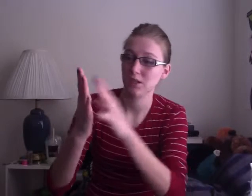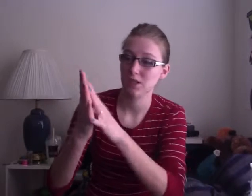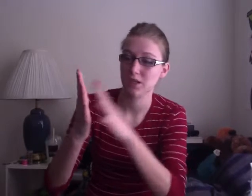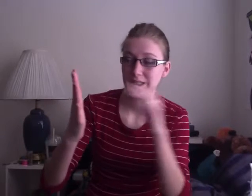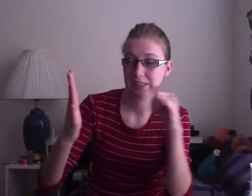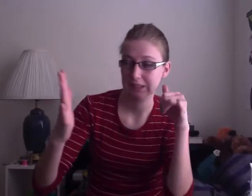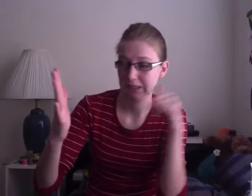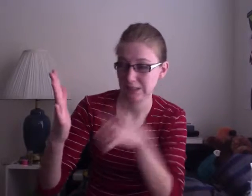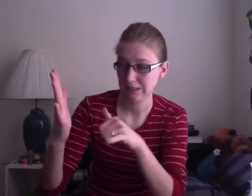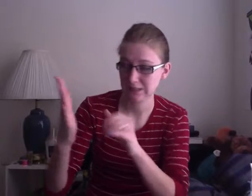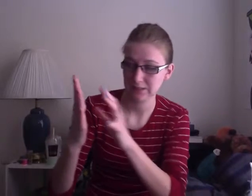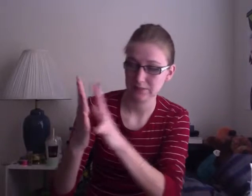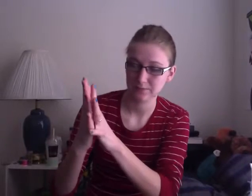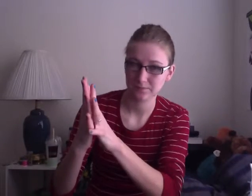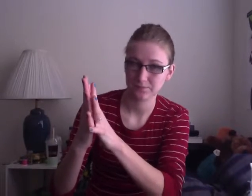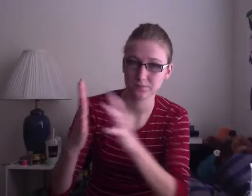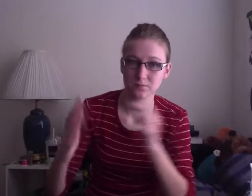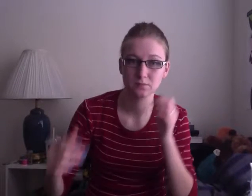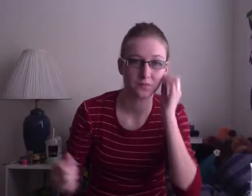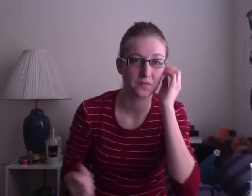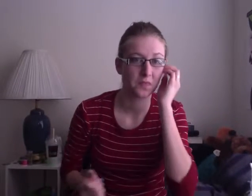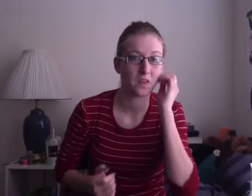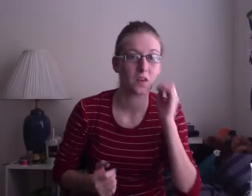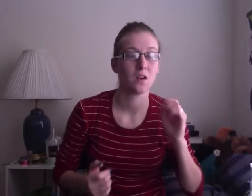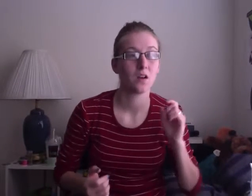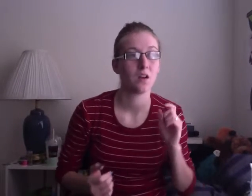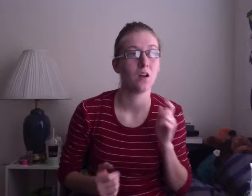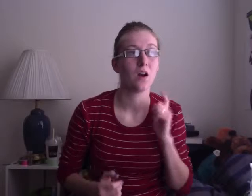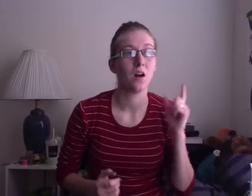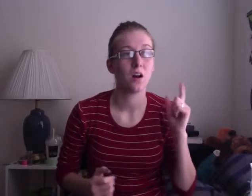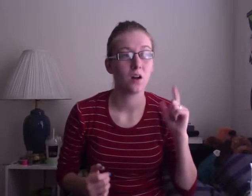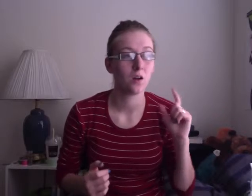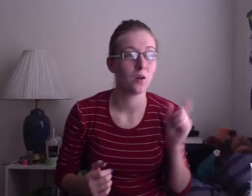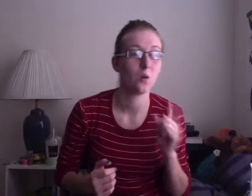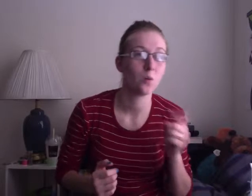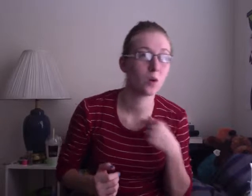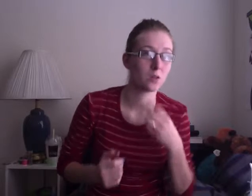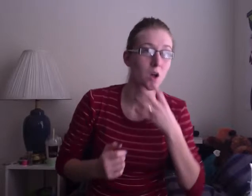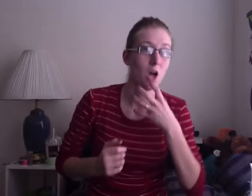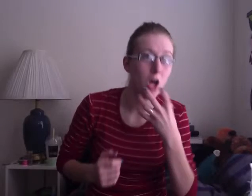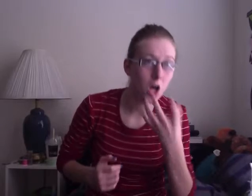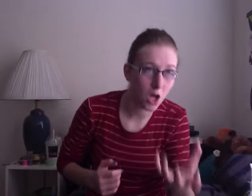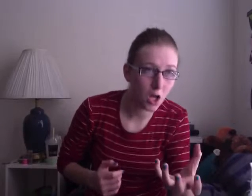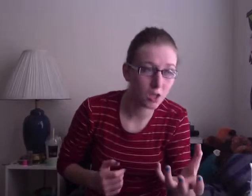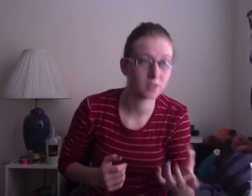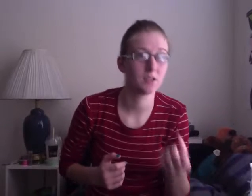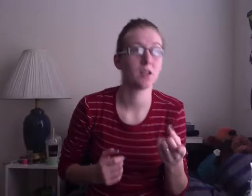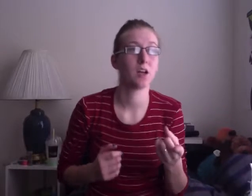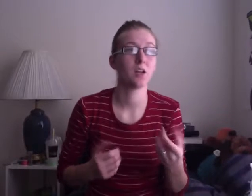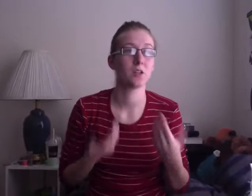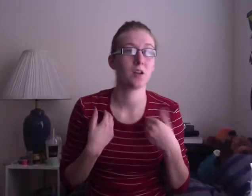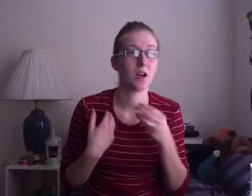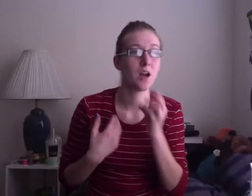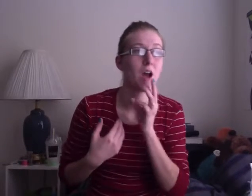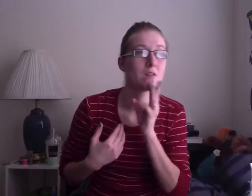You have, every time you exhale carbon dioxide, other gases, as well as water vapor. The water vapor in your breath hits the